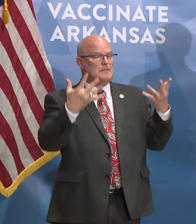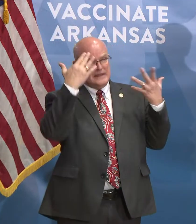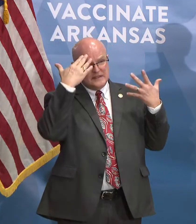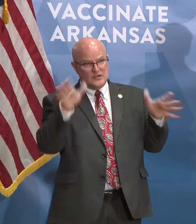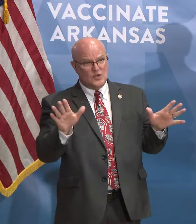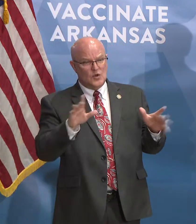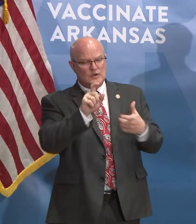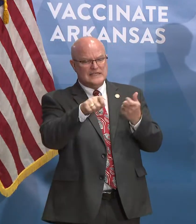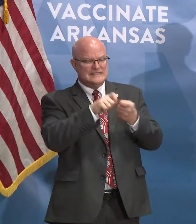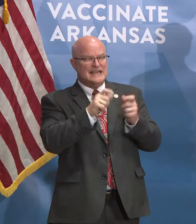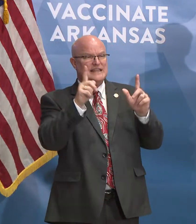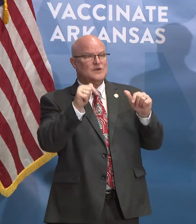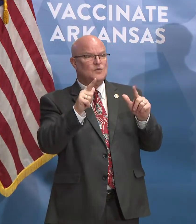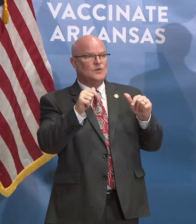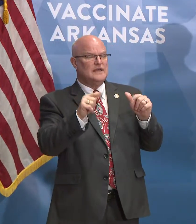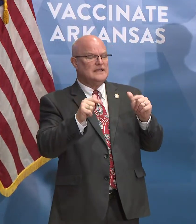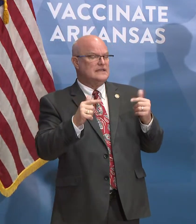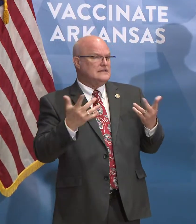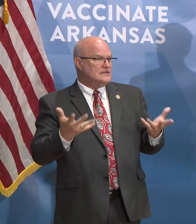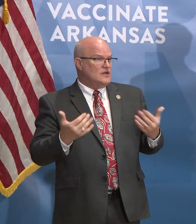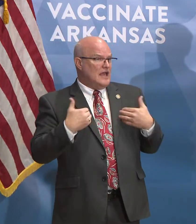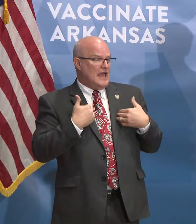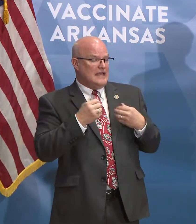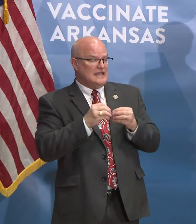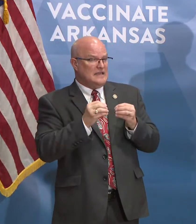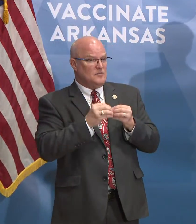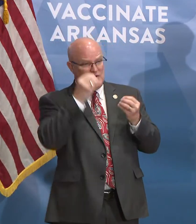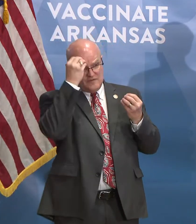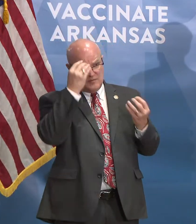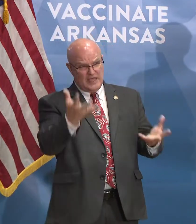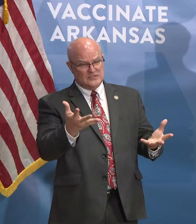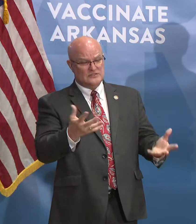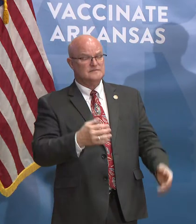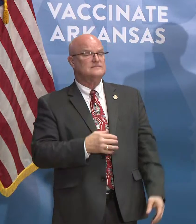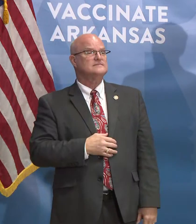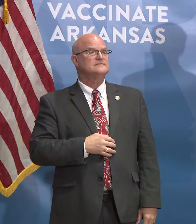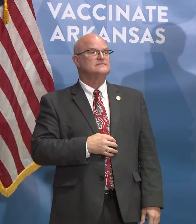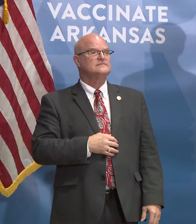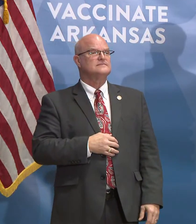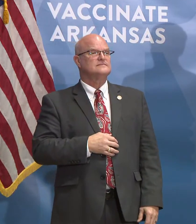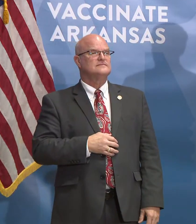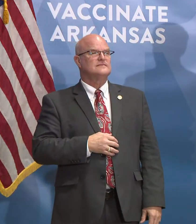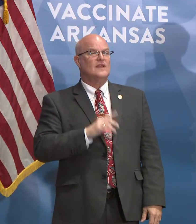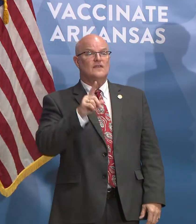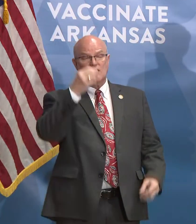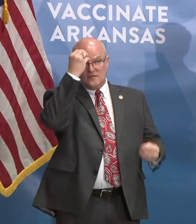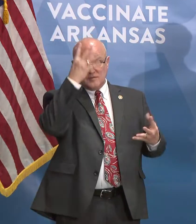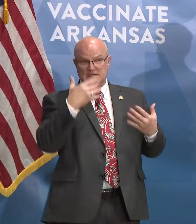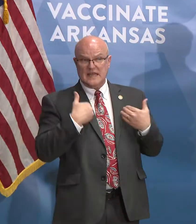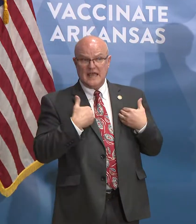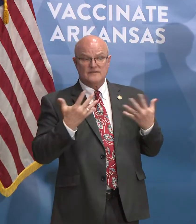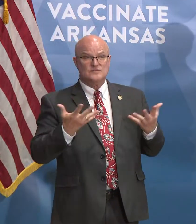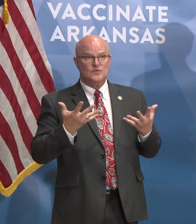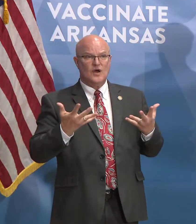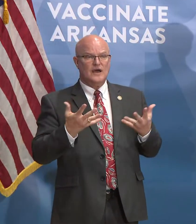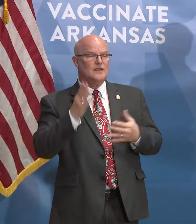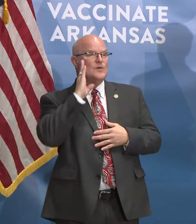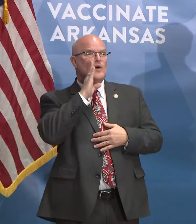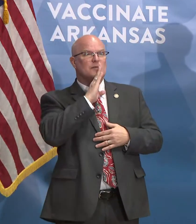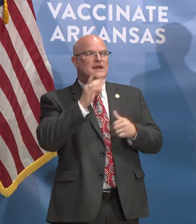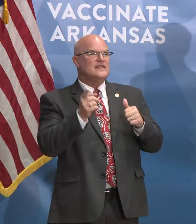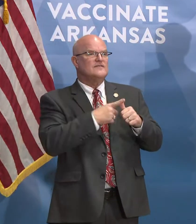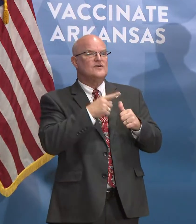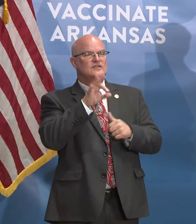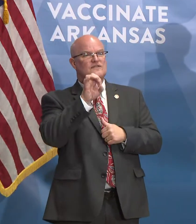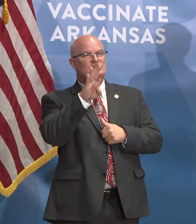know when exactly those will show up. So I don't know if you had any of that information. The only information I have is that it's going to be the